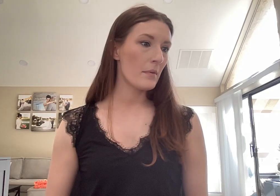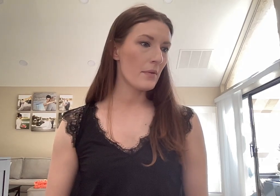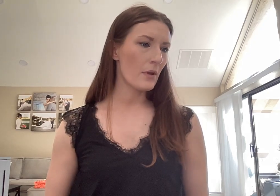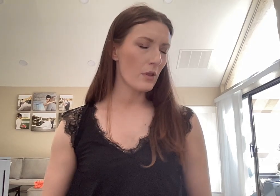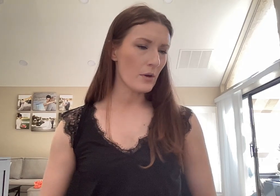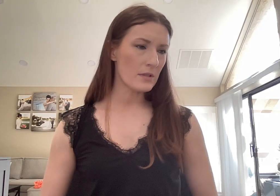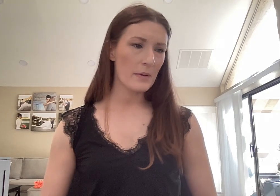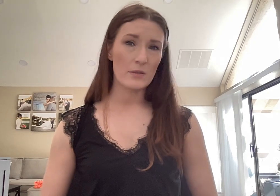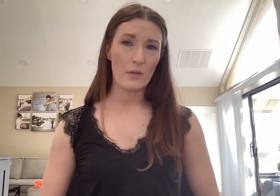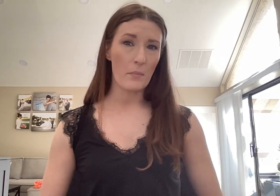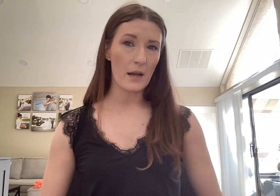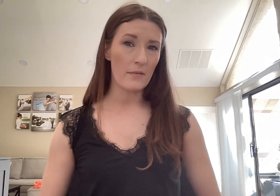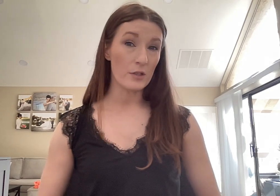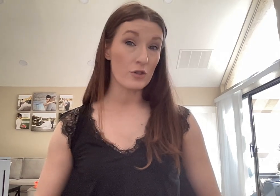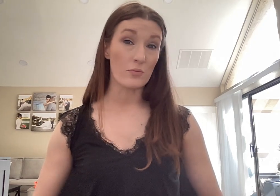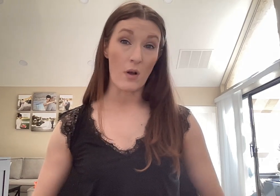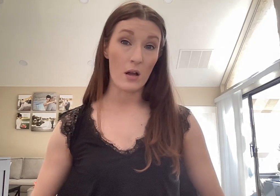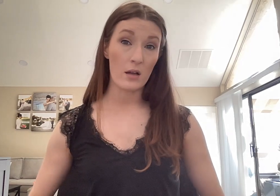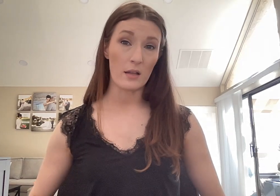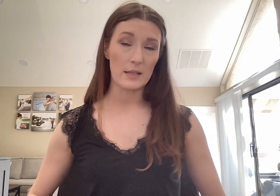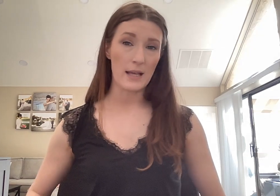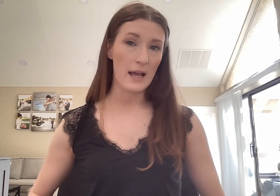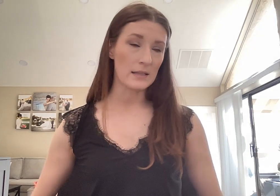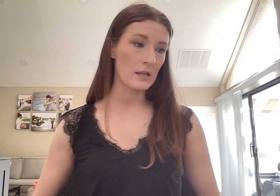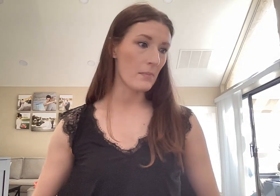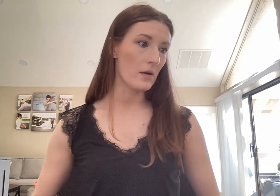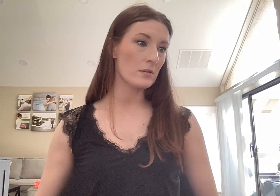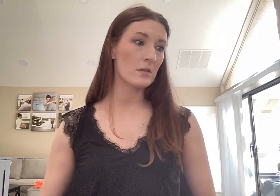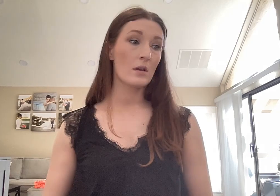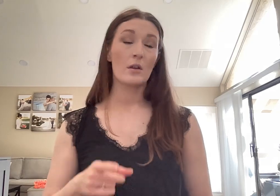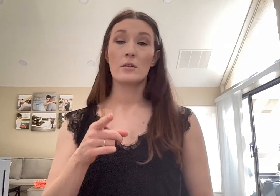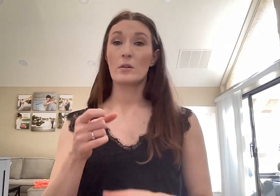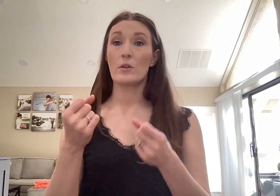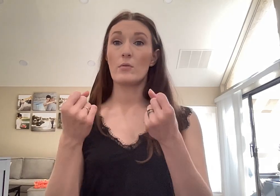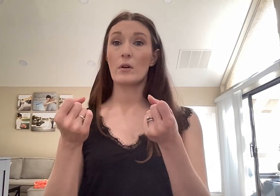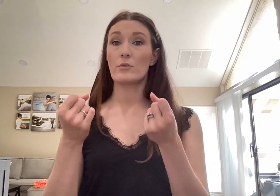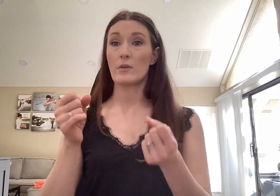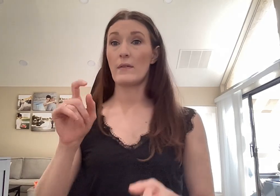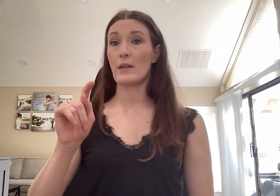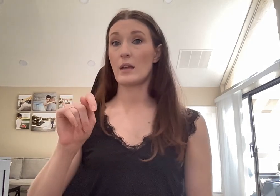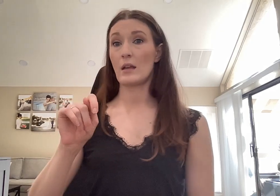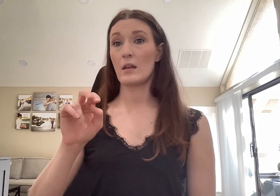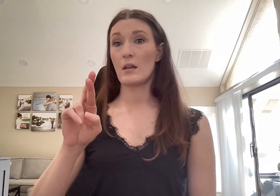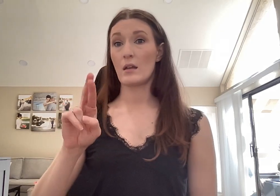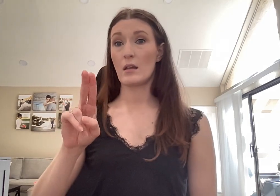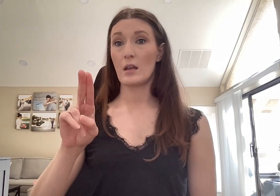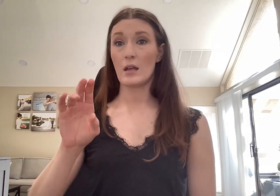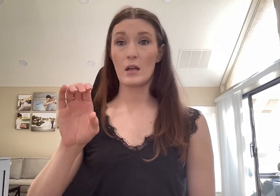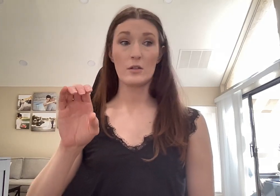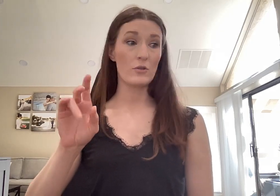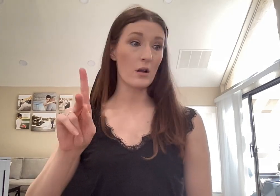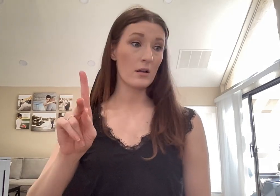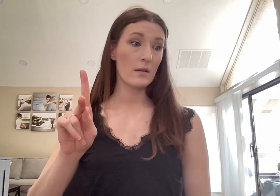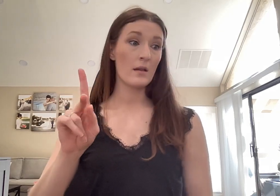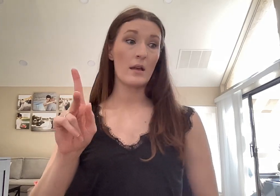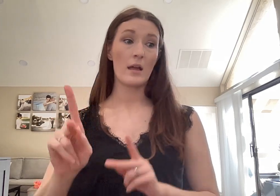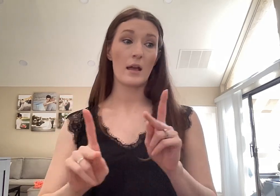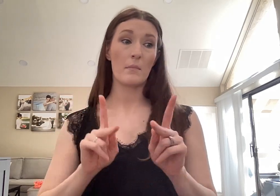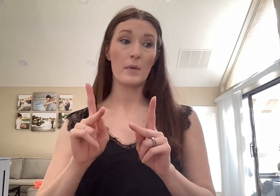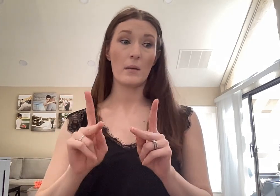The load space or the bed of a truck, unless it has seatbelts. So you are driving a truck and